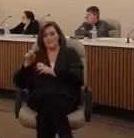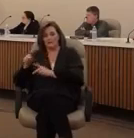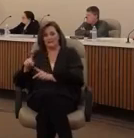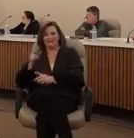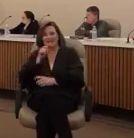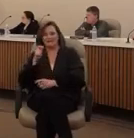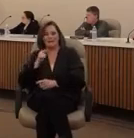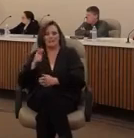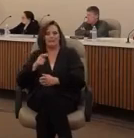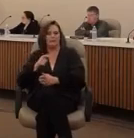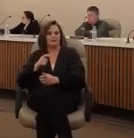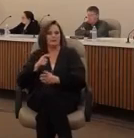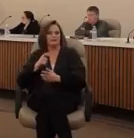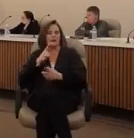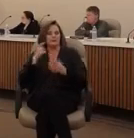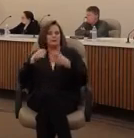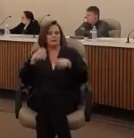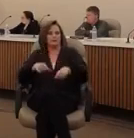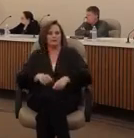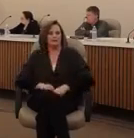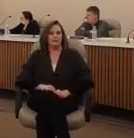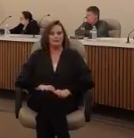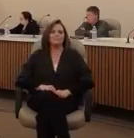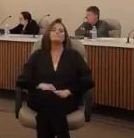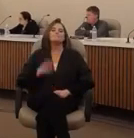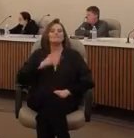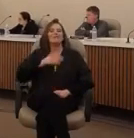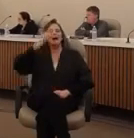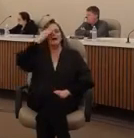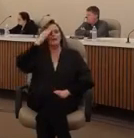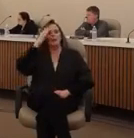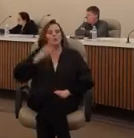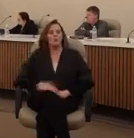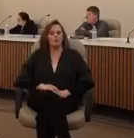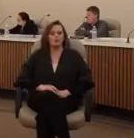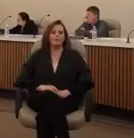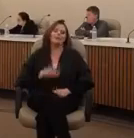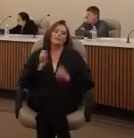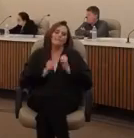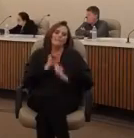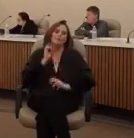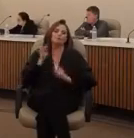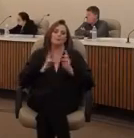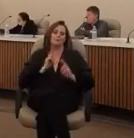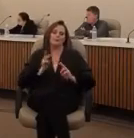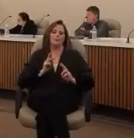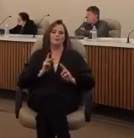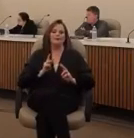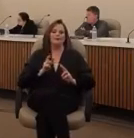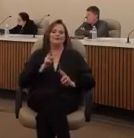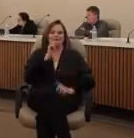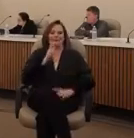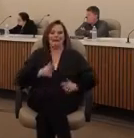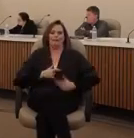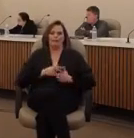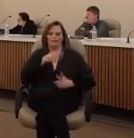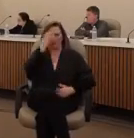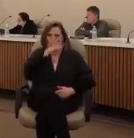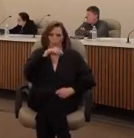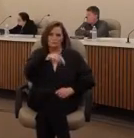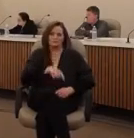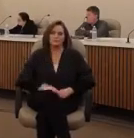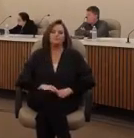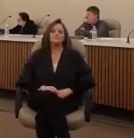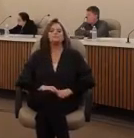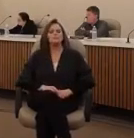application. It was On the submitted. zoning. It was submitted to the zoning board. I do know that many, the majority were not immediate residents. I did review